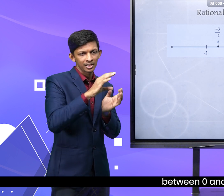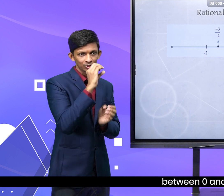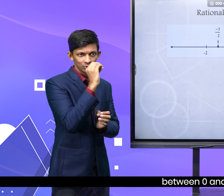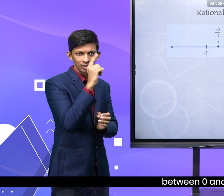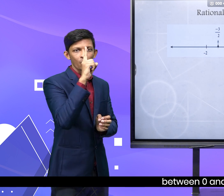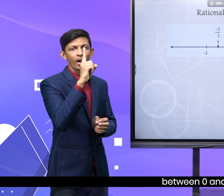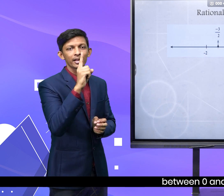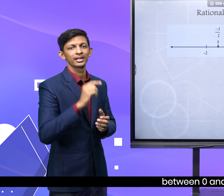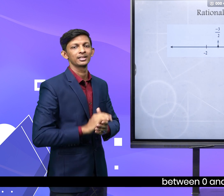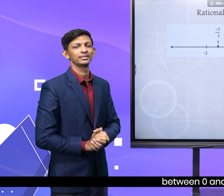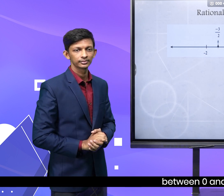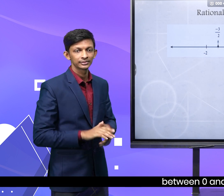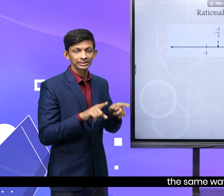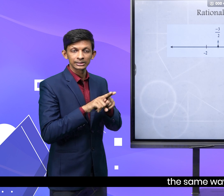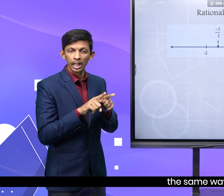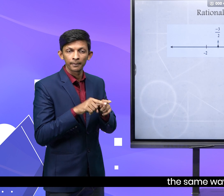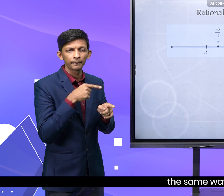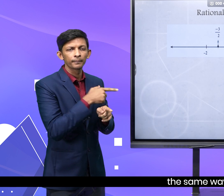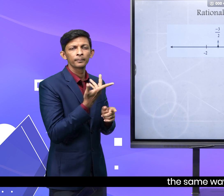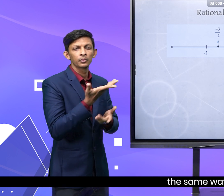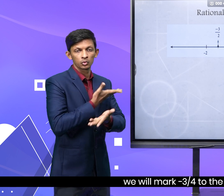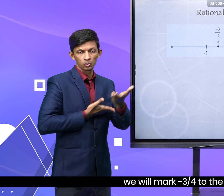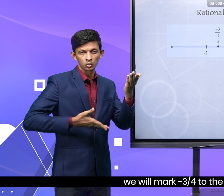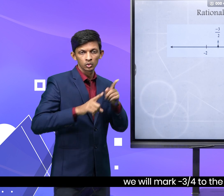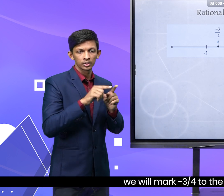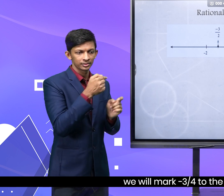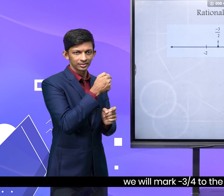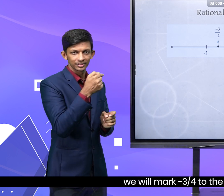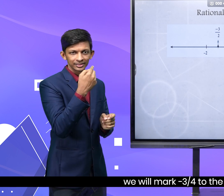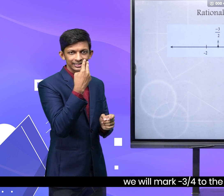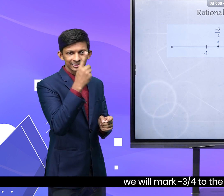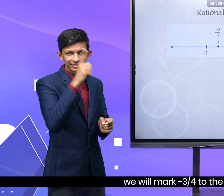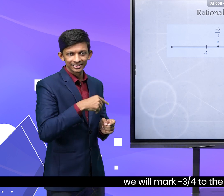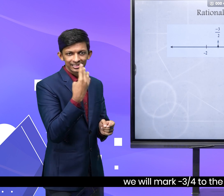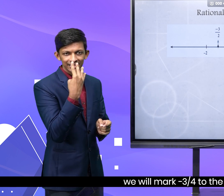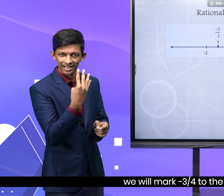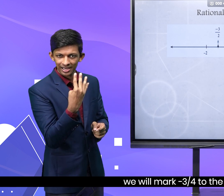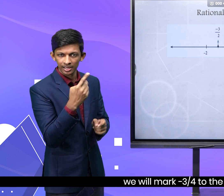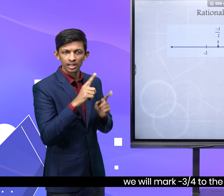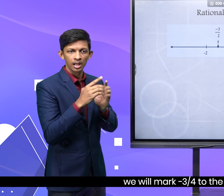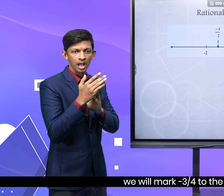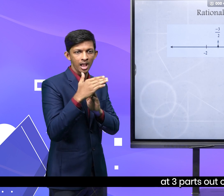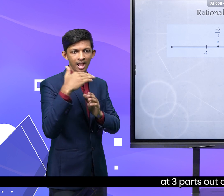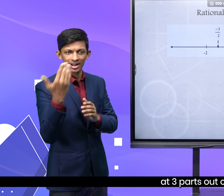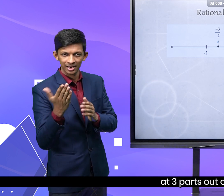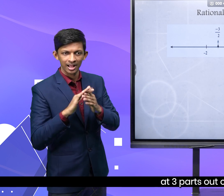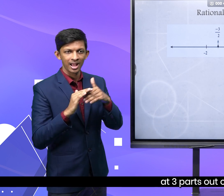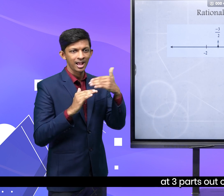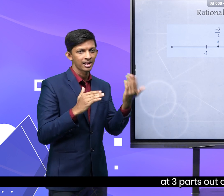1. The same way, we will mark minus 3 by 4 to the left of 0 at 3 parts out of